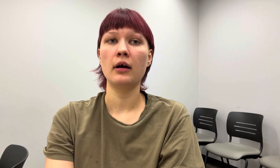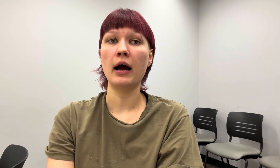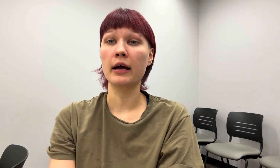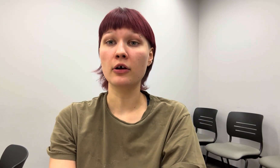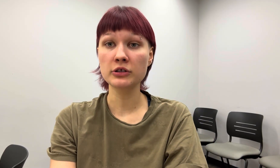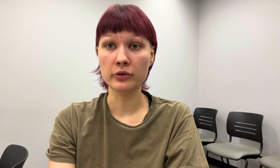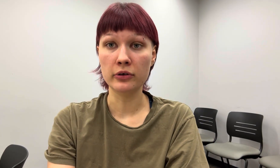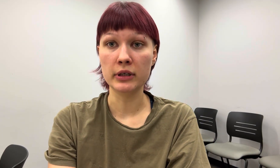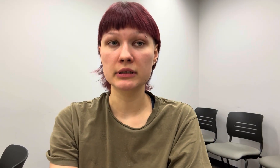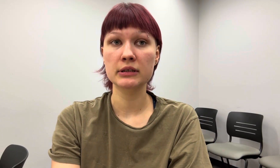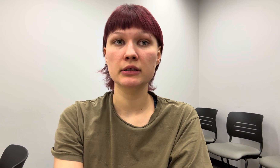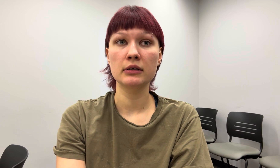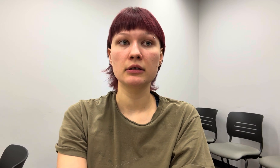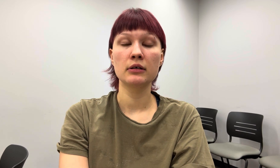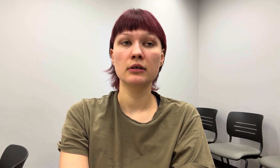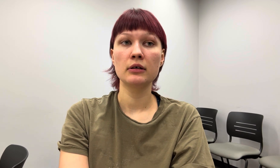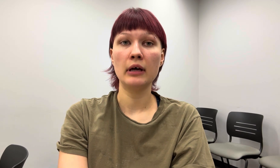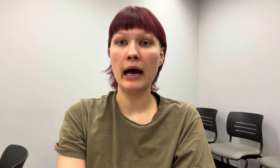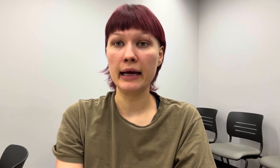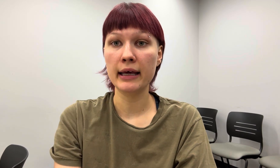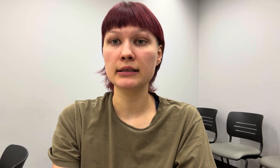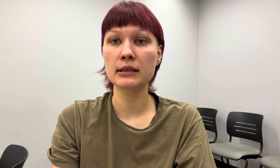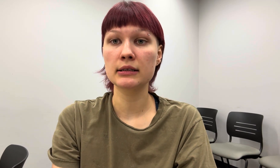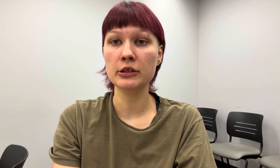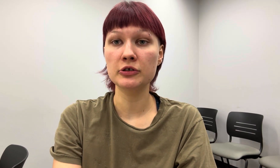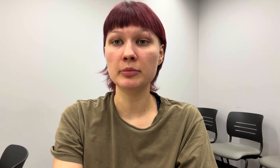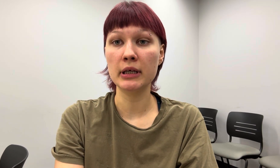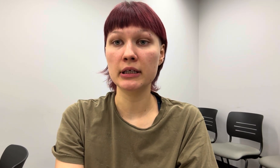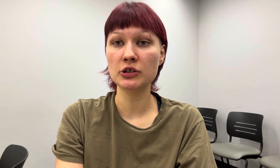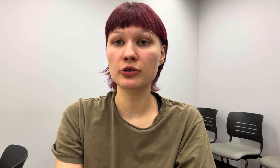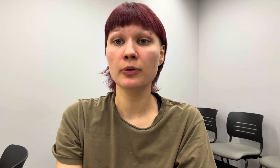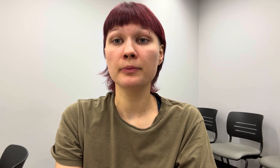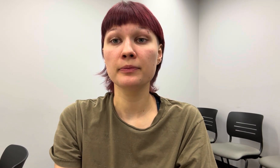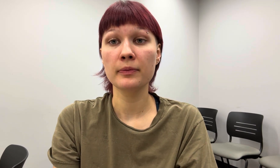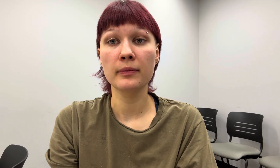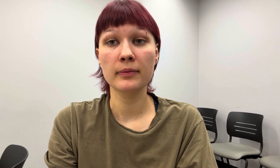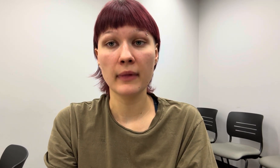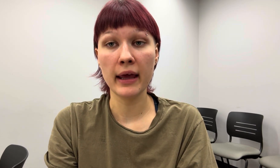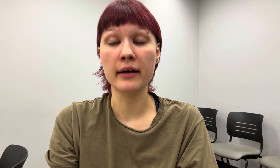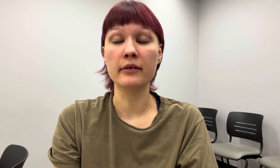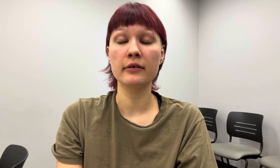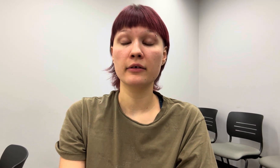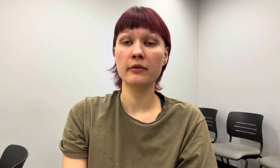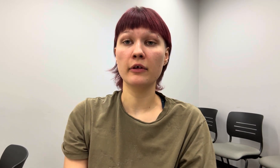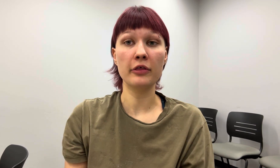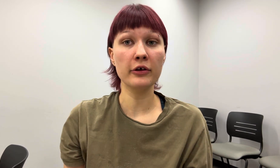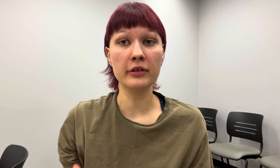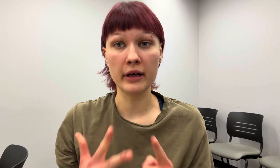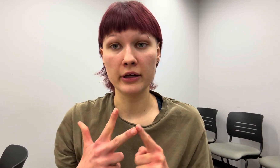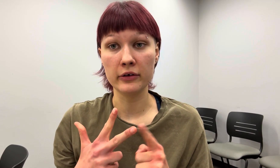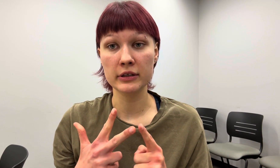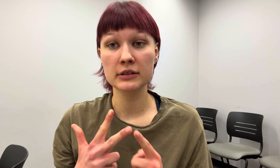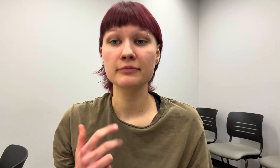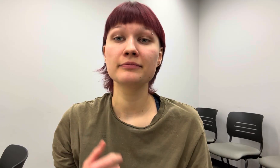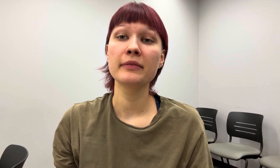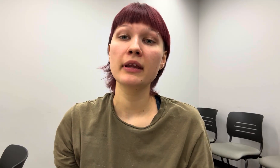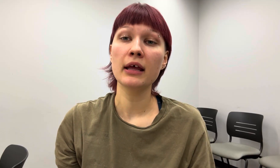I also noticed eye gaze continues to be an issue. And the 3rd thing I noticed